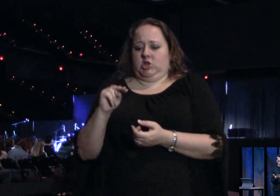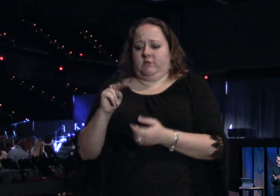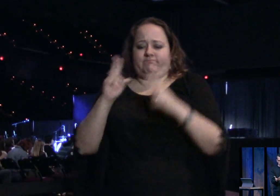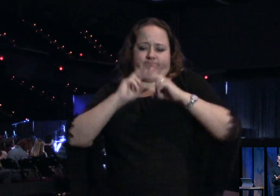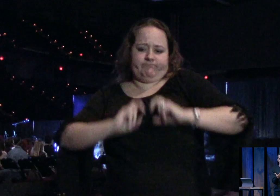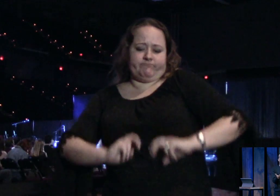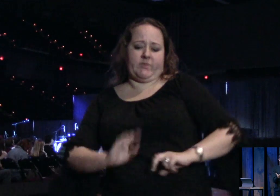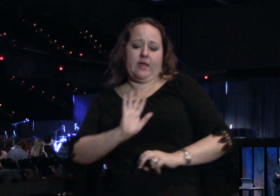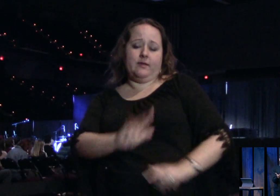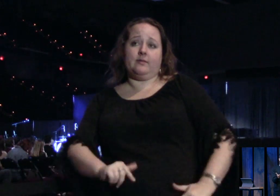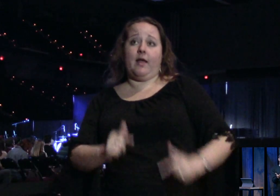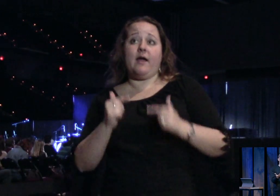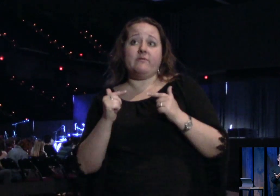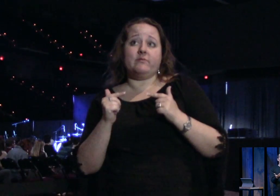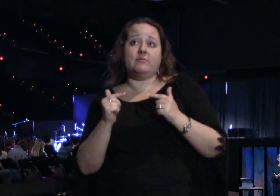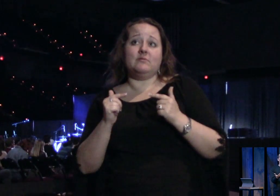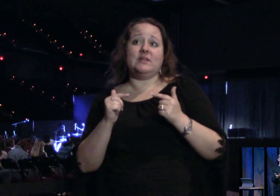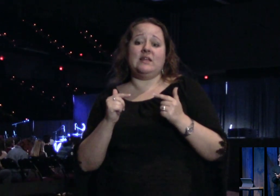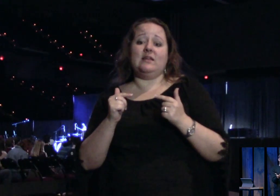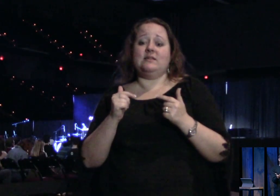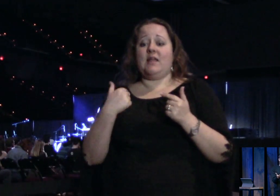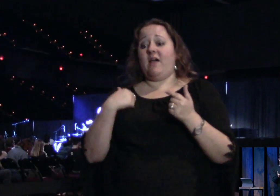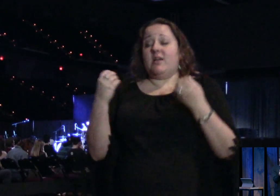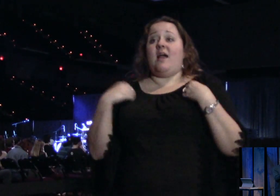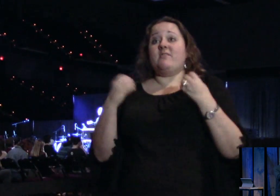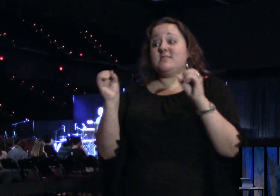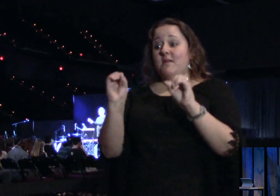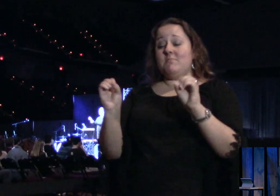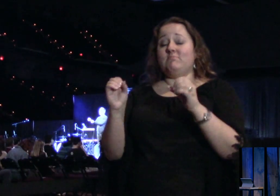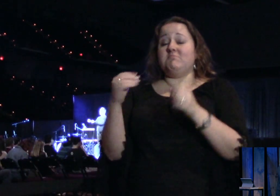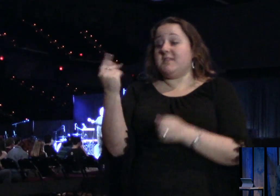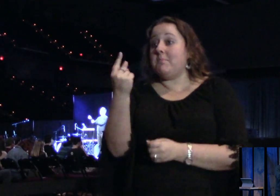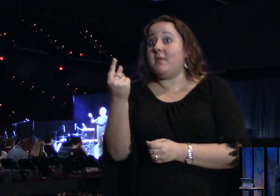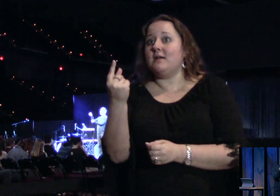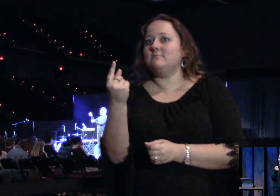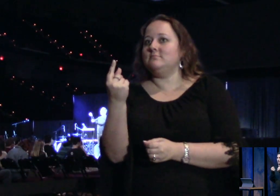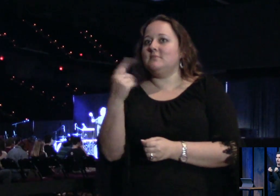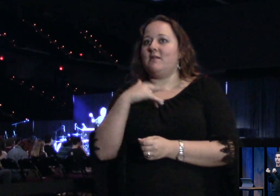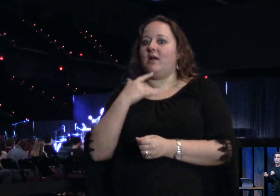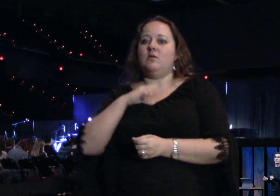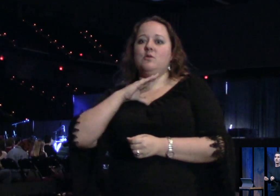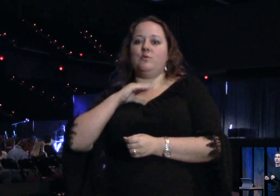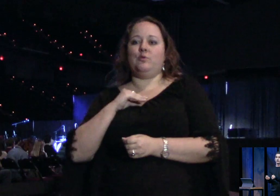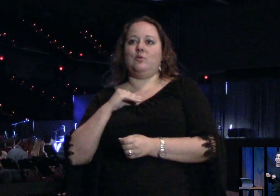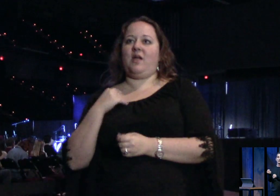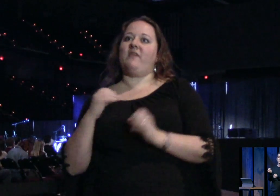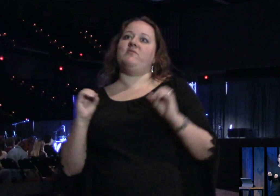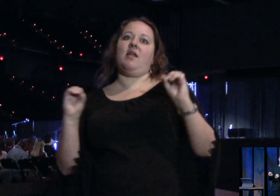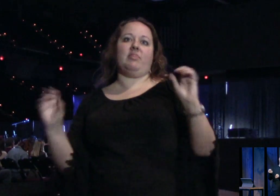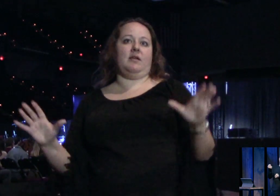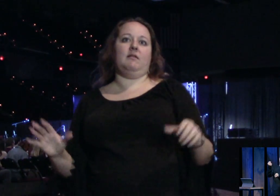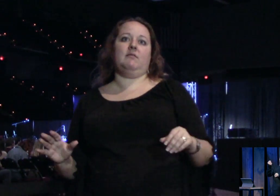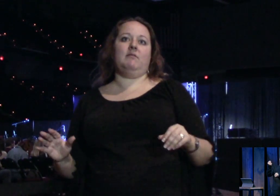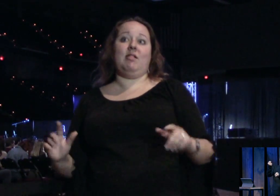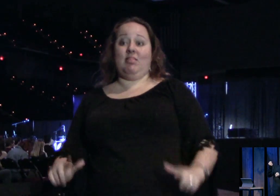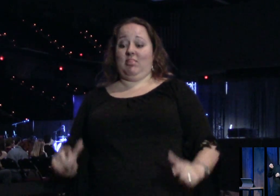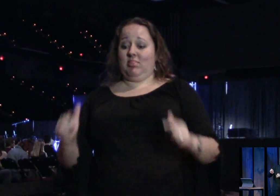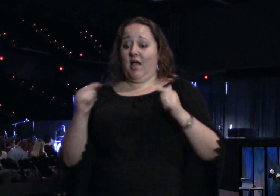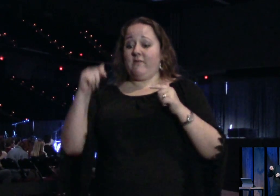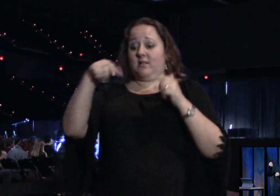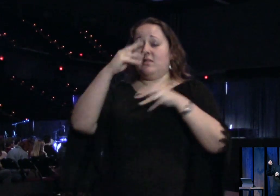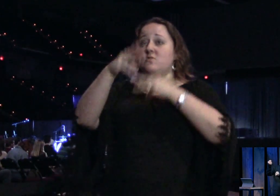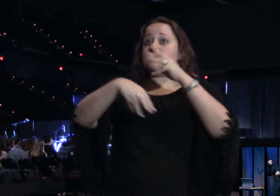he looked at what he had. And instead of having something, he felt that he had nothing. And he realized